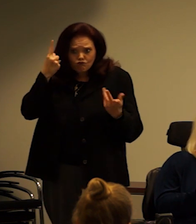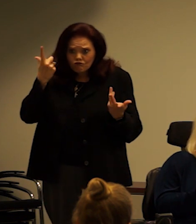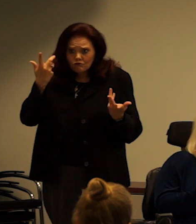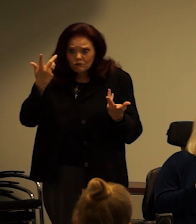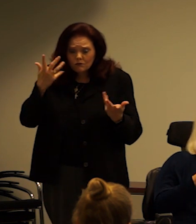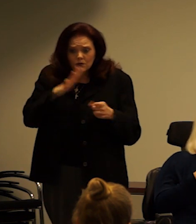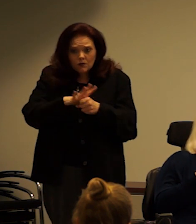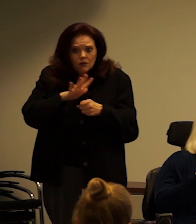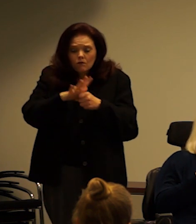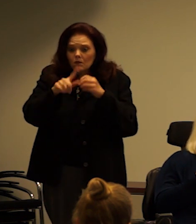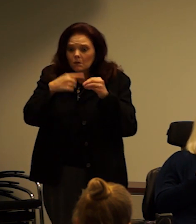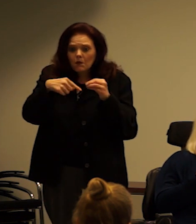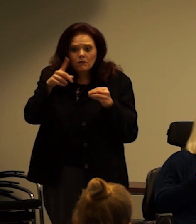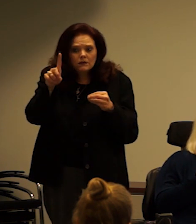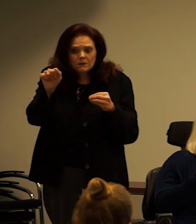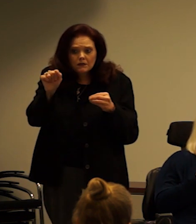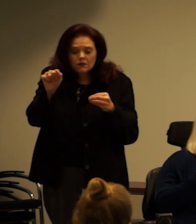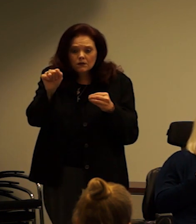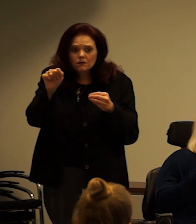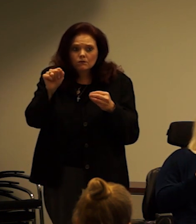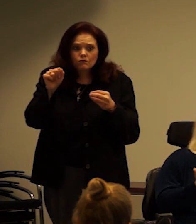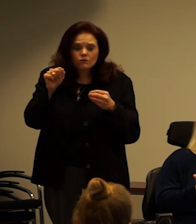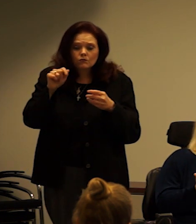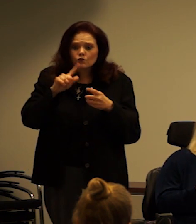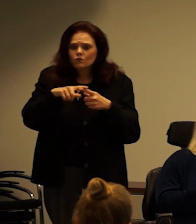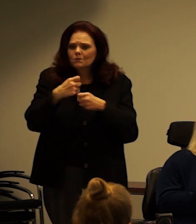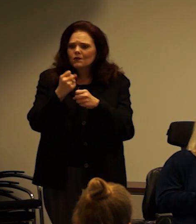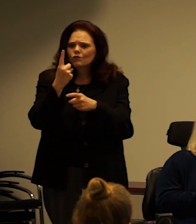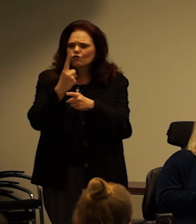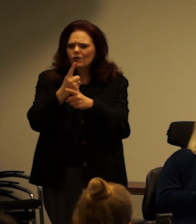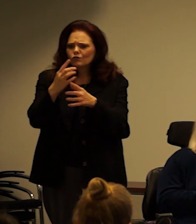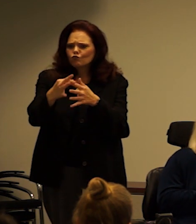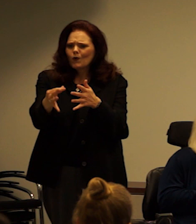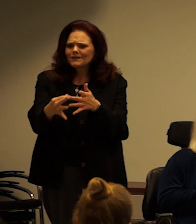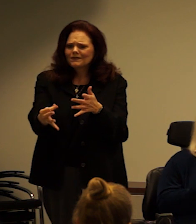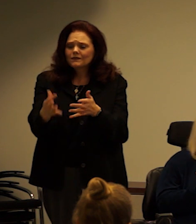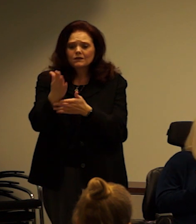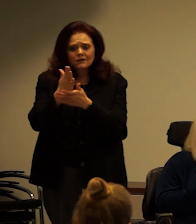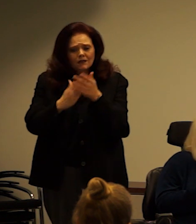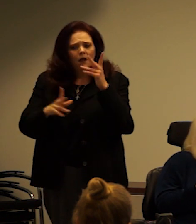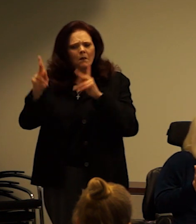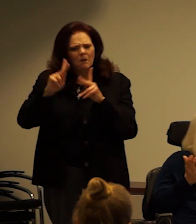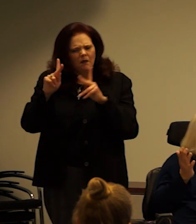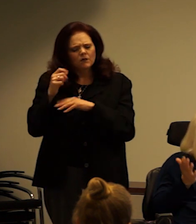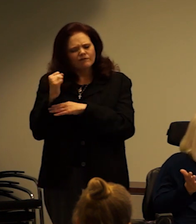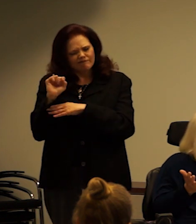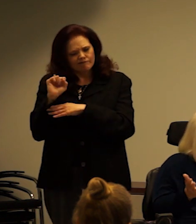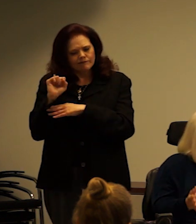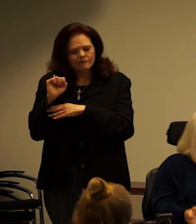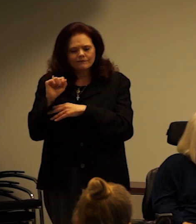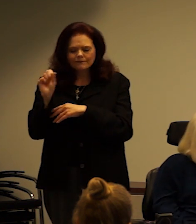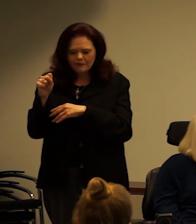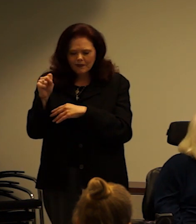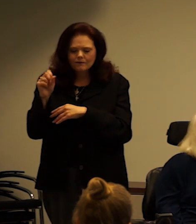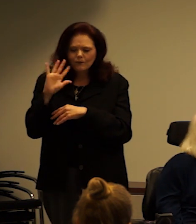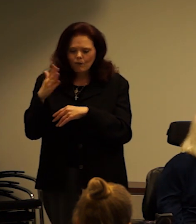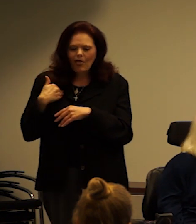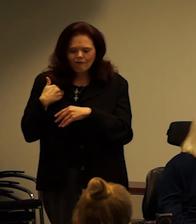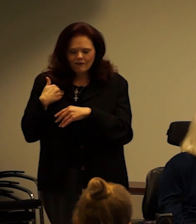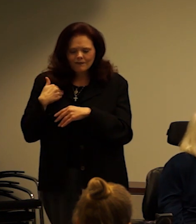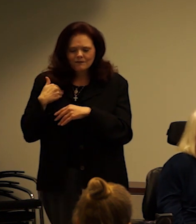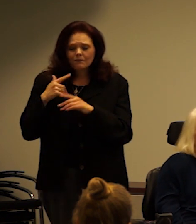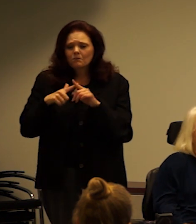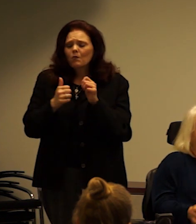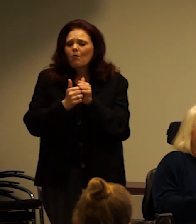about disability to make the right choice. Right. Some people are ornery, you know, there's going to be ornery ones out there,